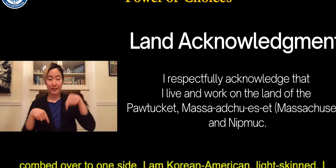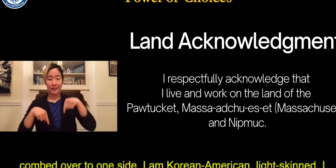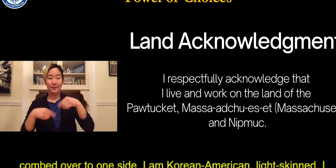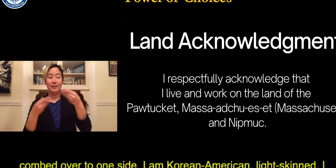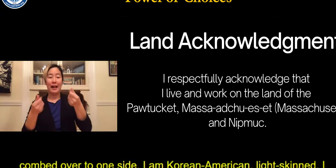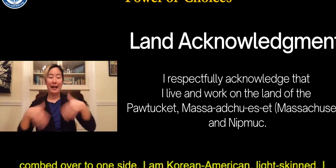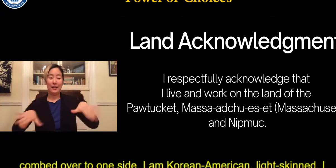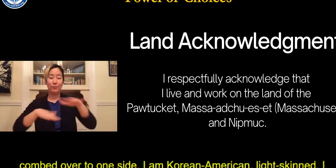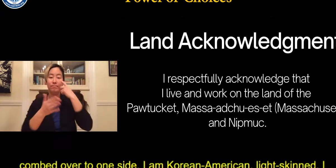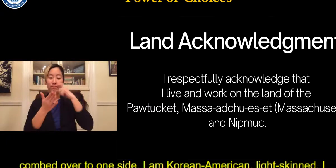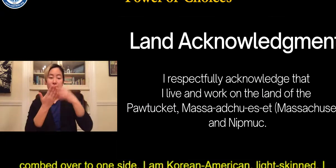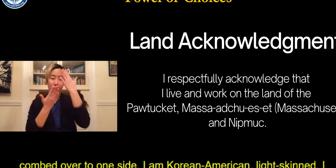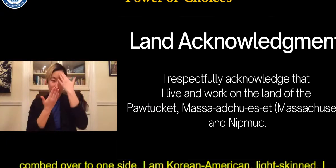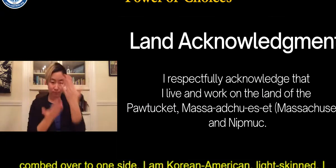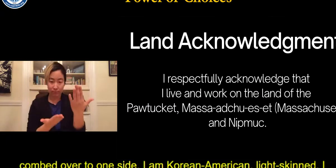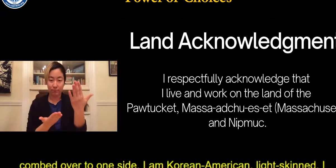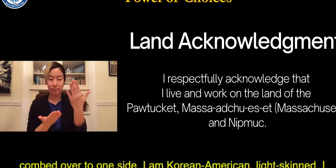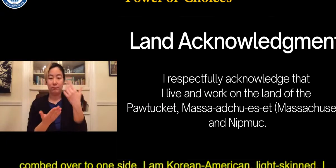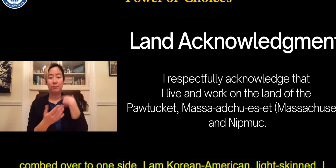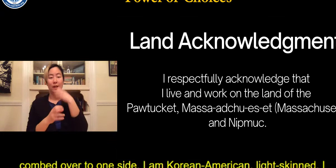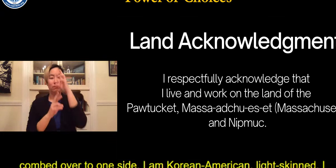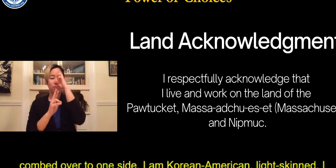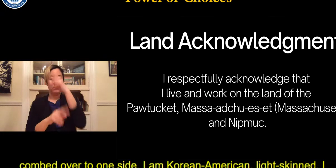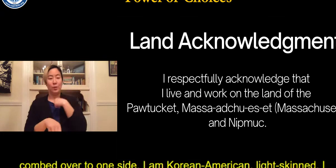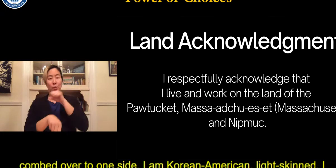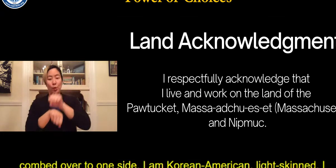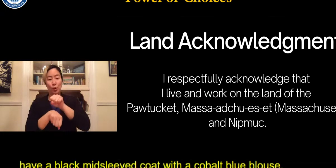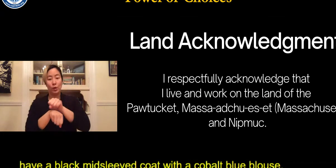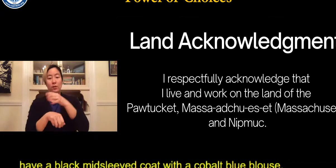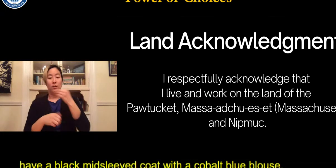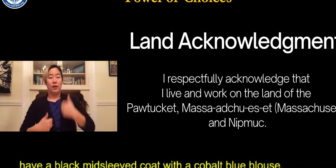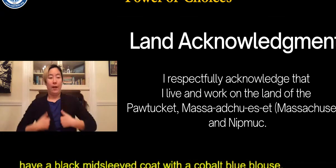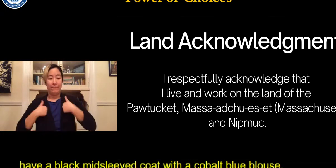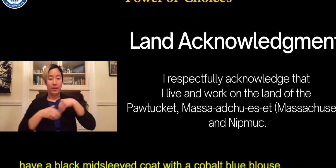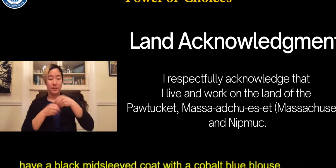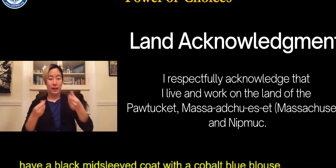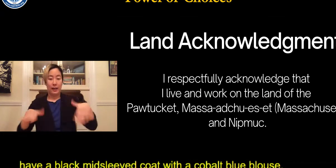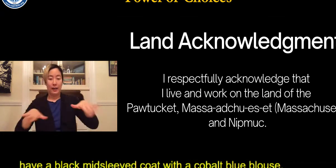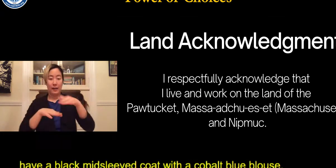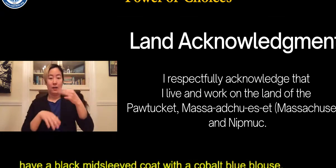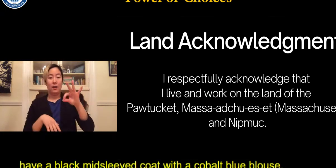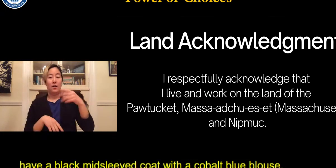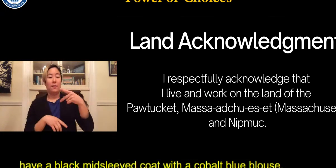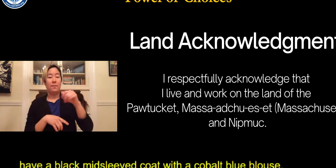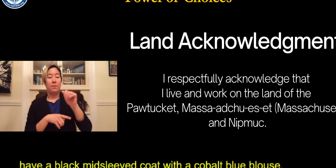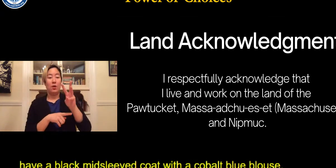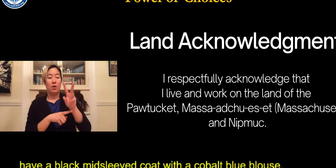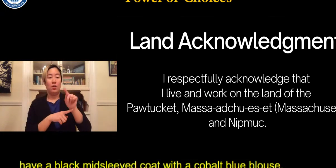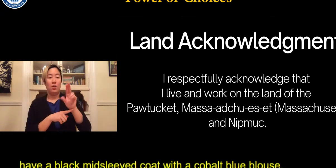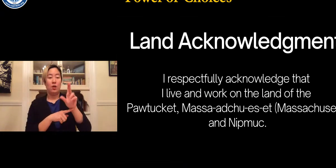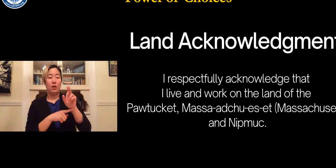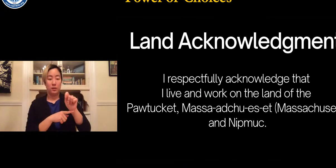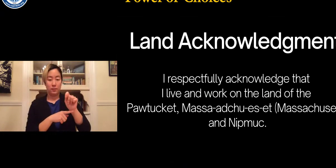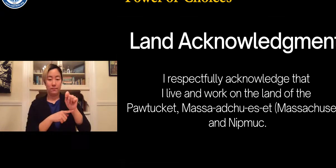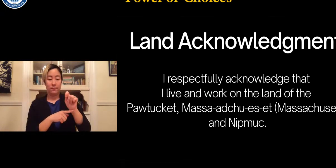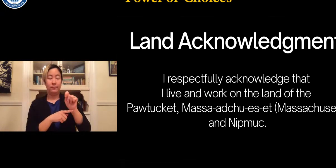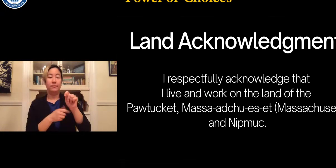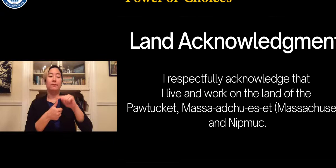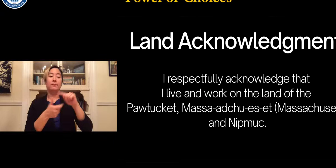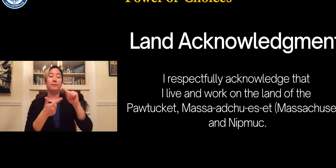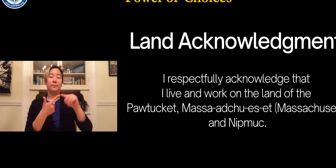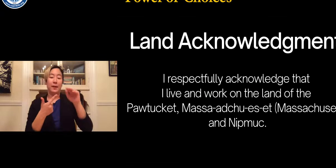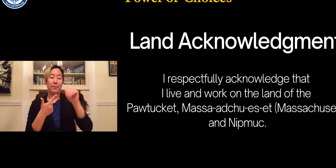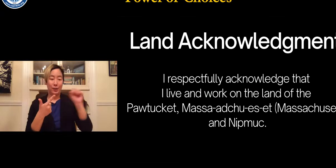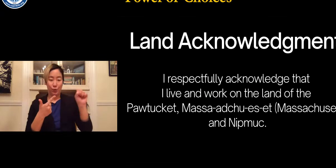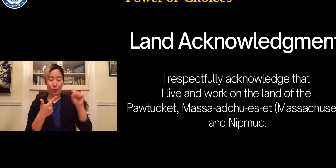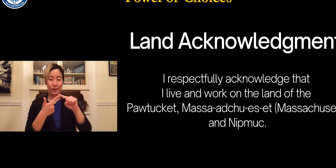I'd like to provide a land acknowledgement. I am in Boston, Massachusetts, and I'd like to respectfully acknowledge that I